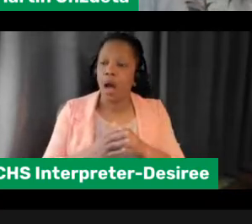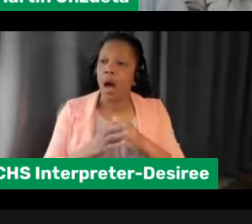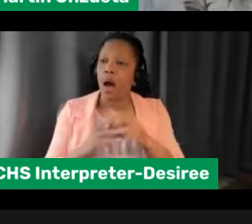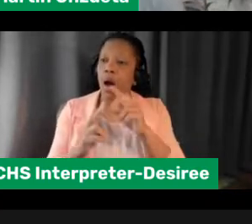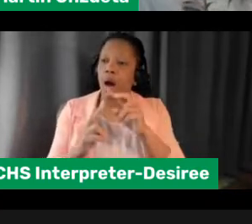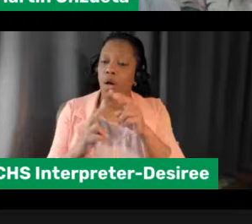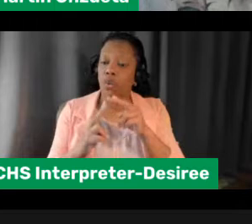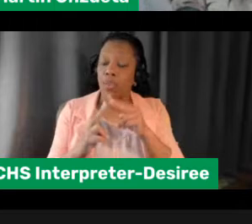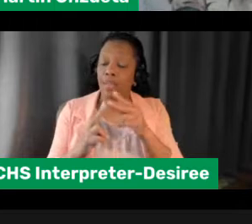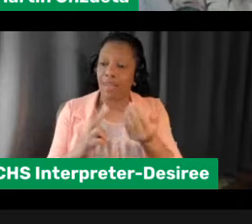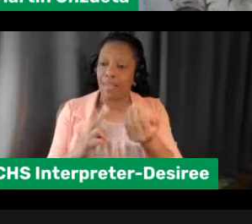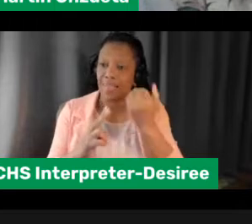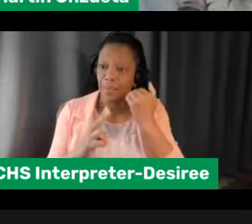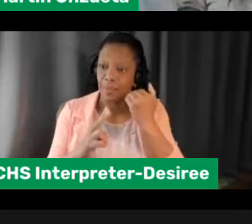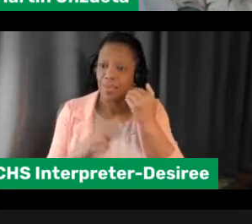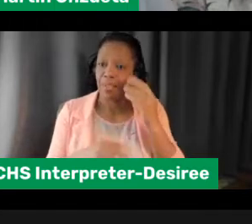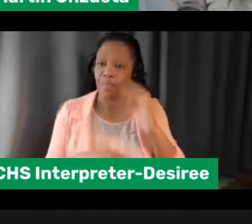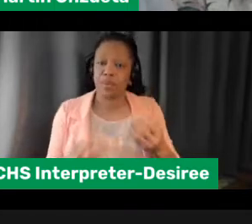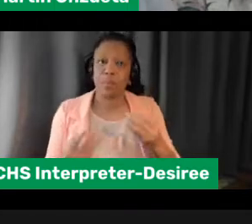groups and